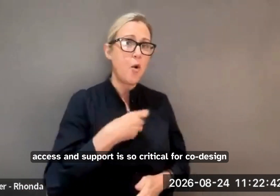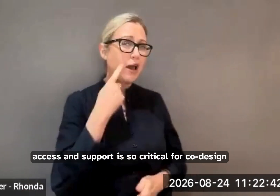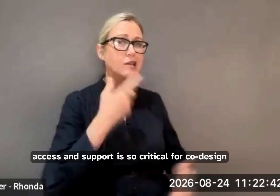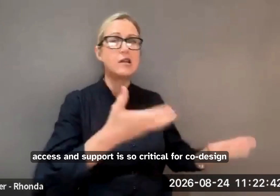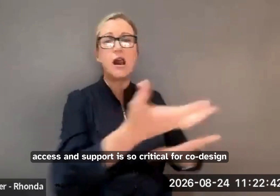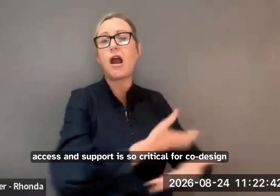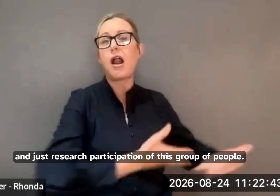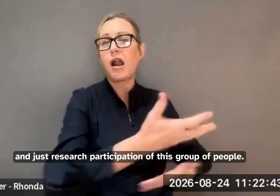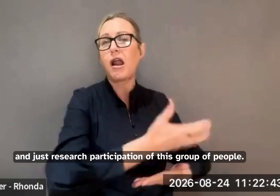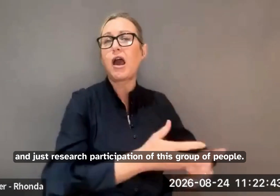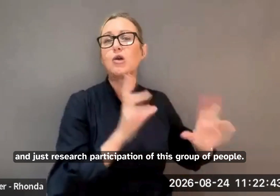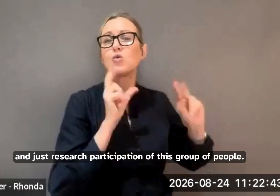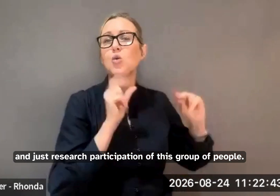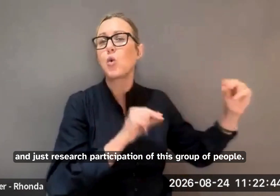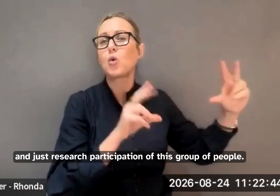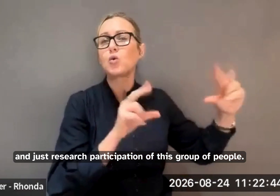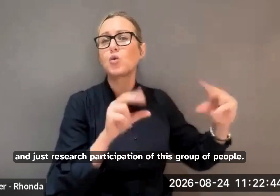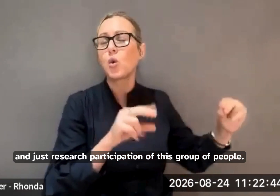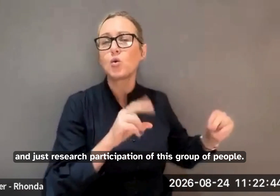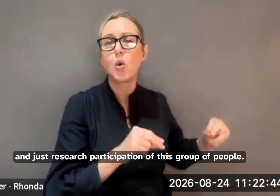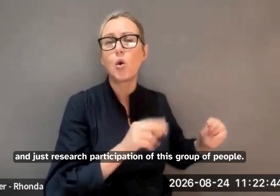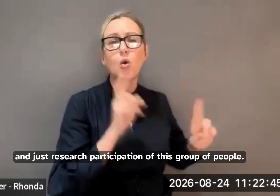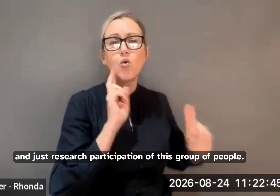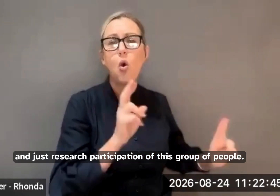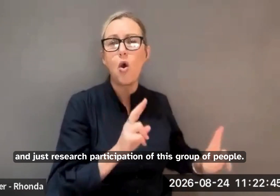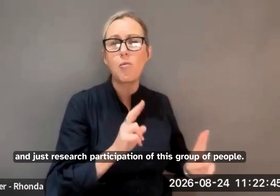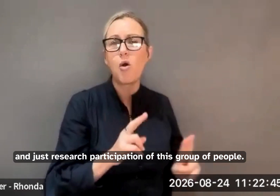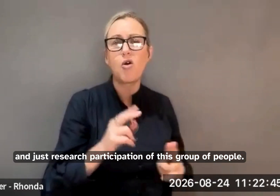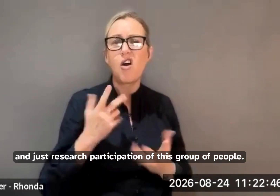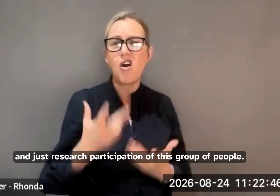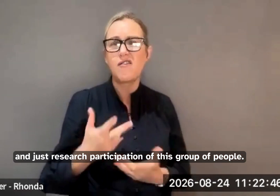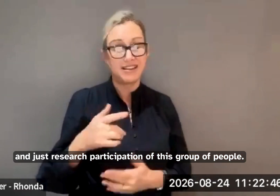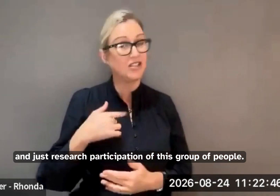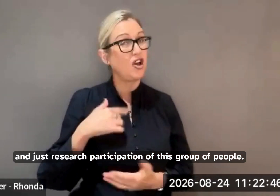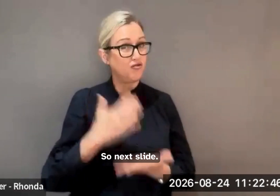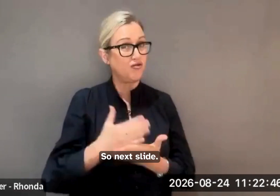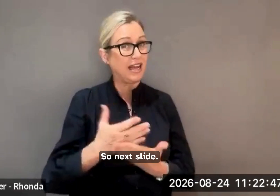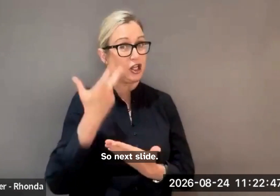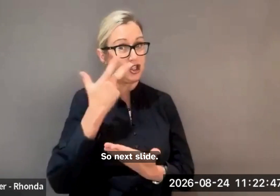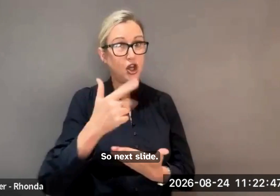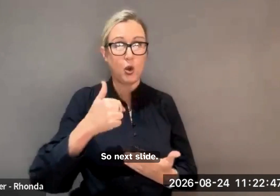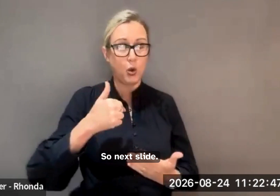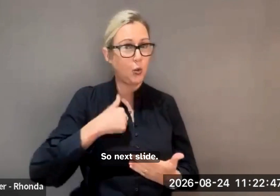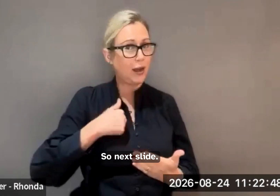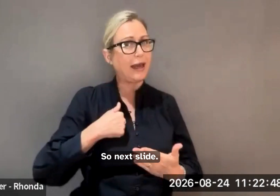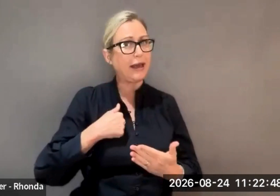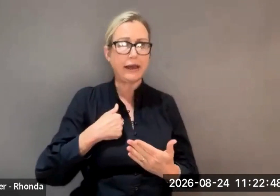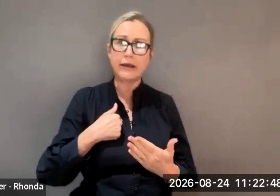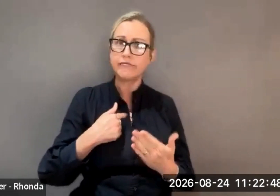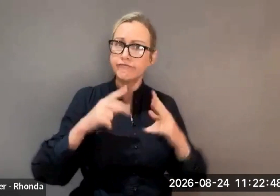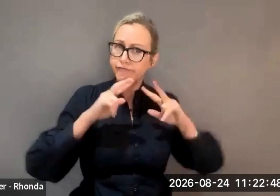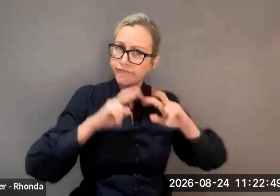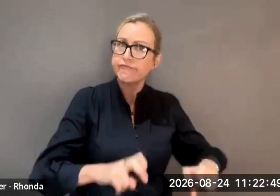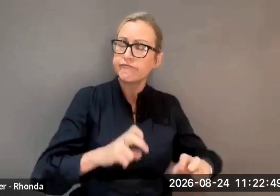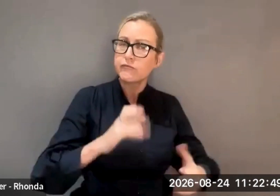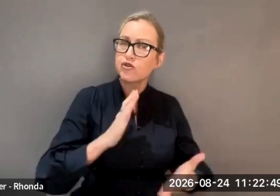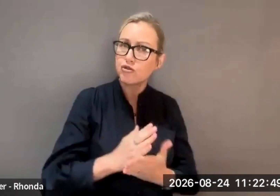for co-design and just research participation of this group of people. So next